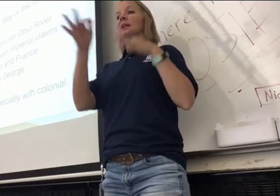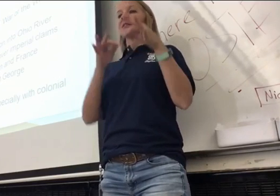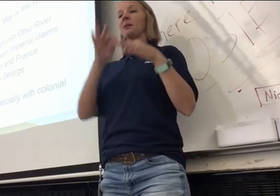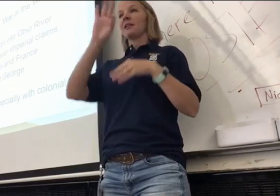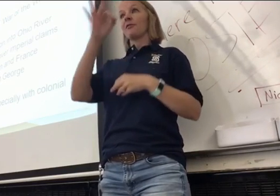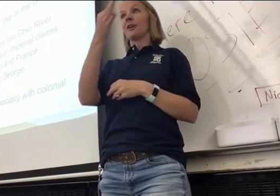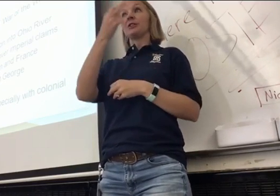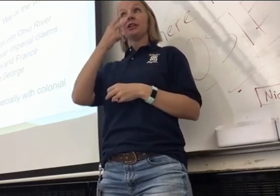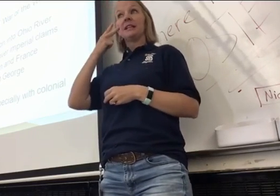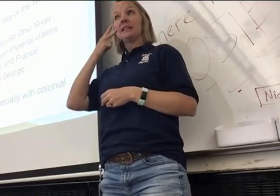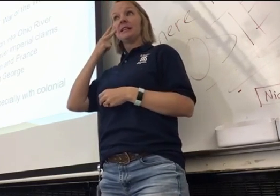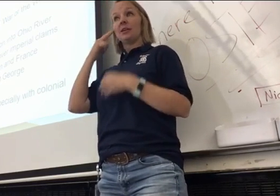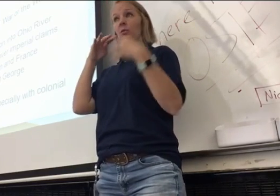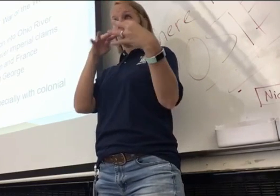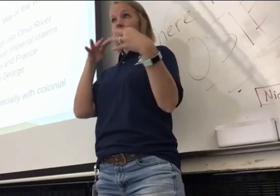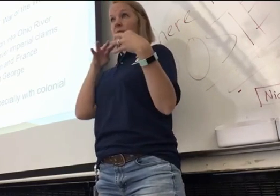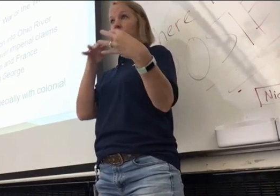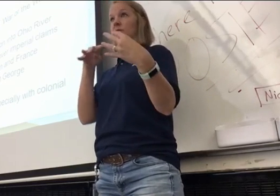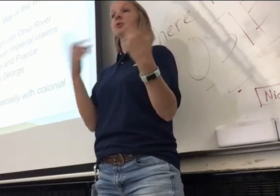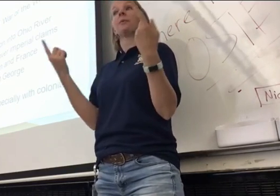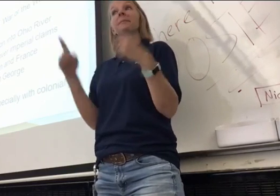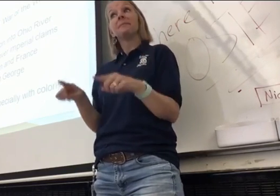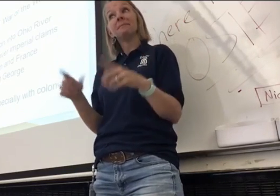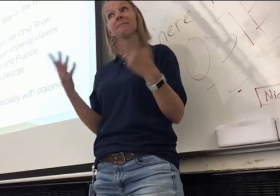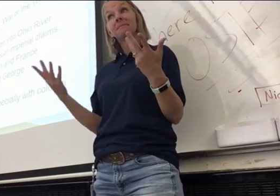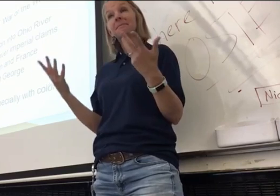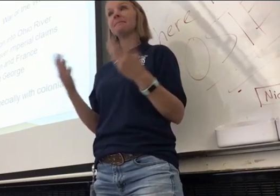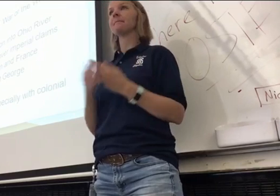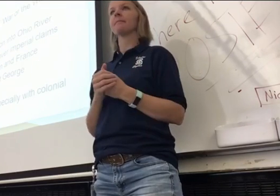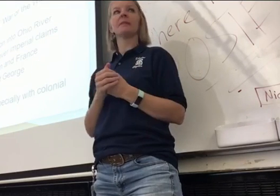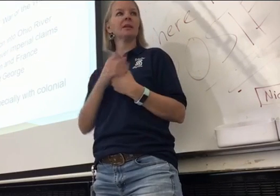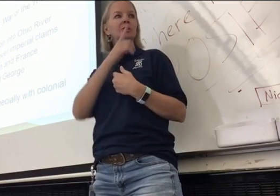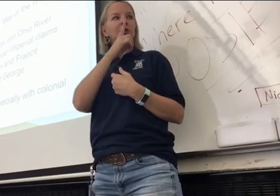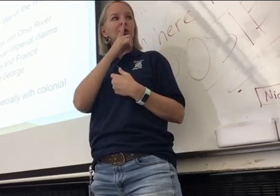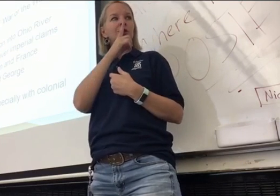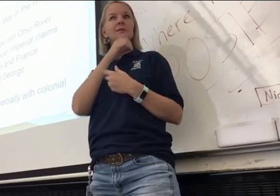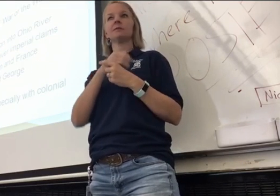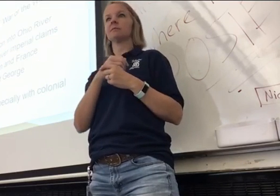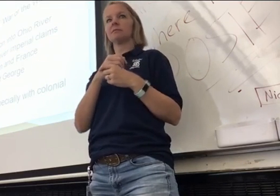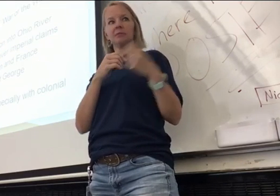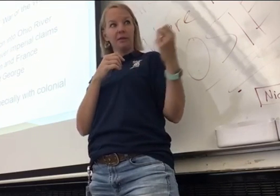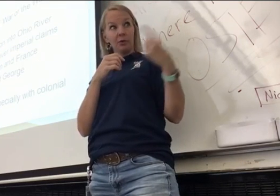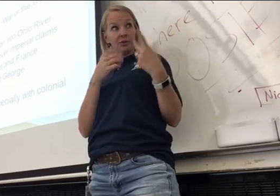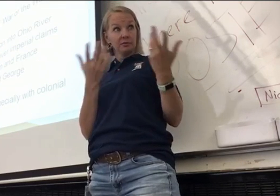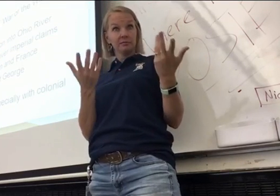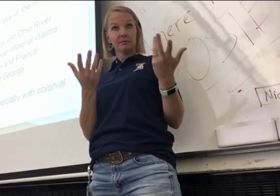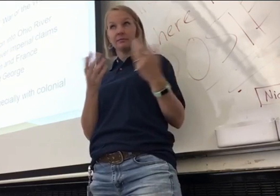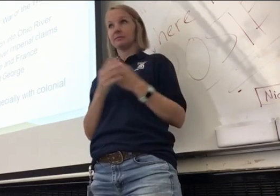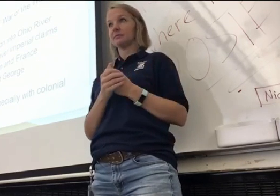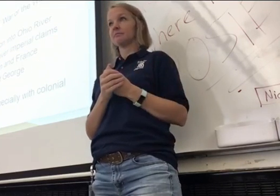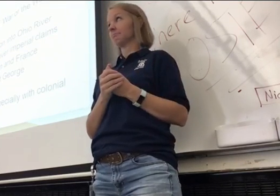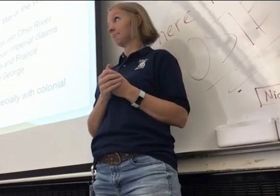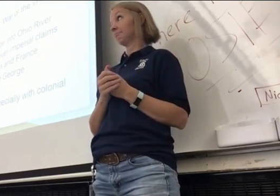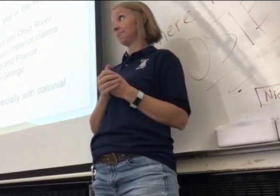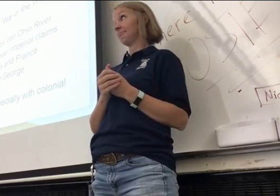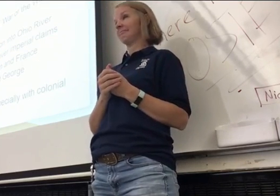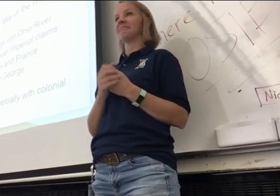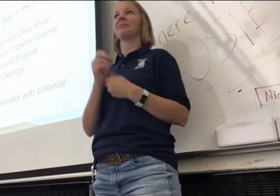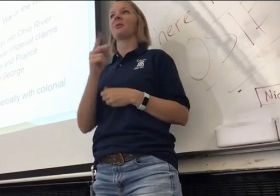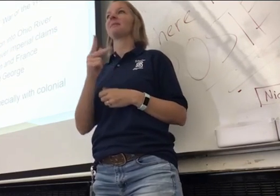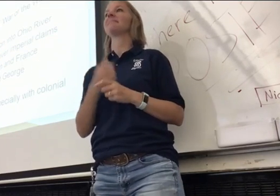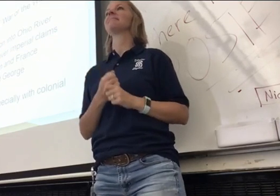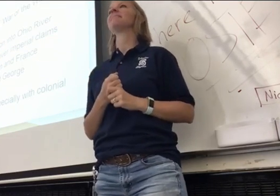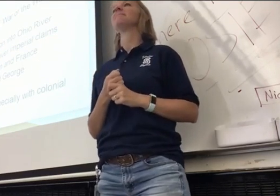French and Indian War. So here's what happens. You need a question? You good?